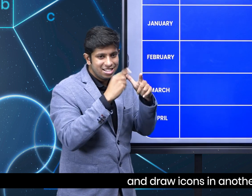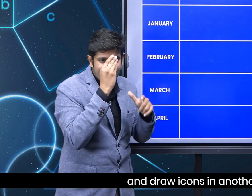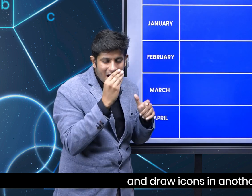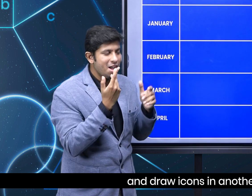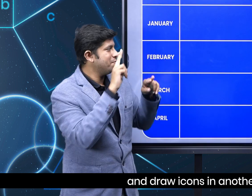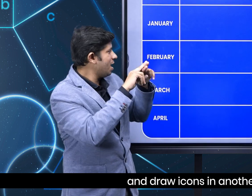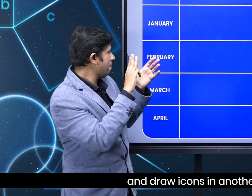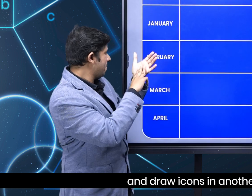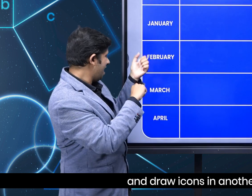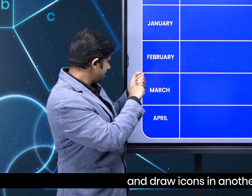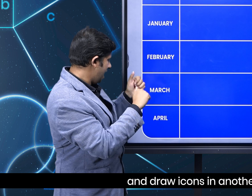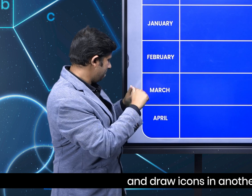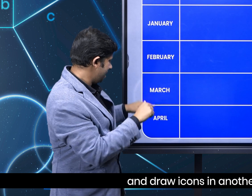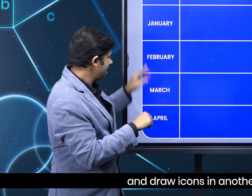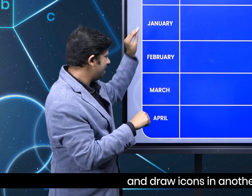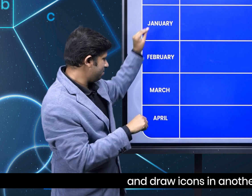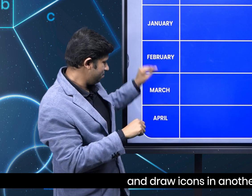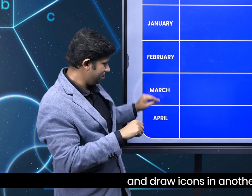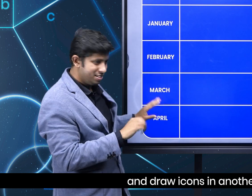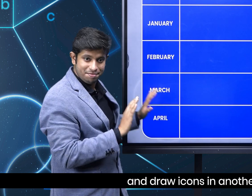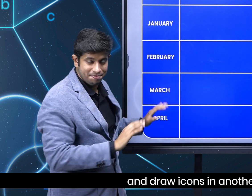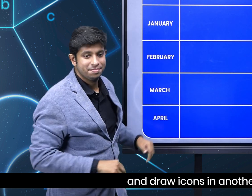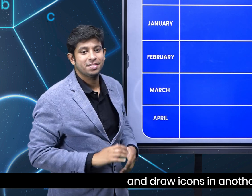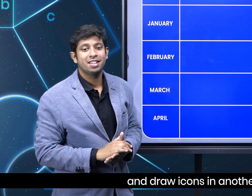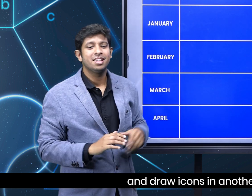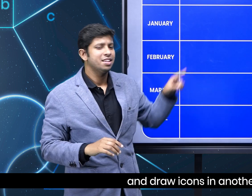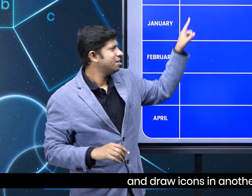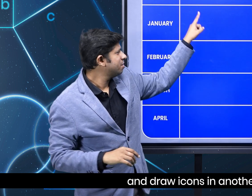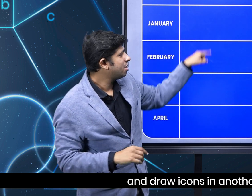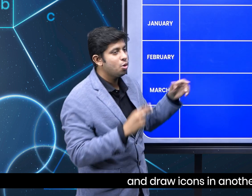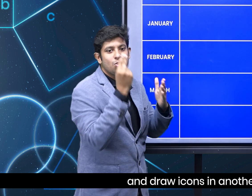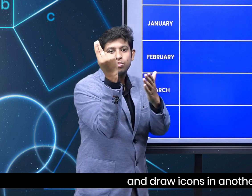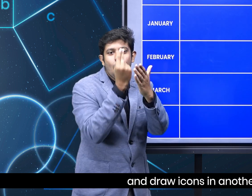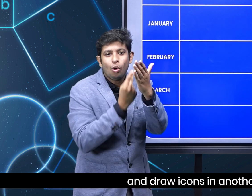icons in another column.